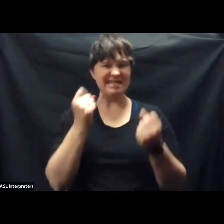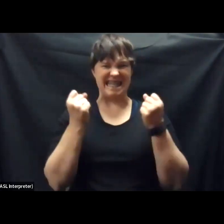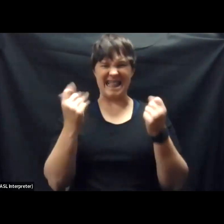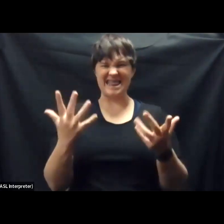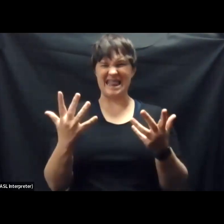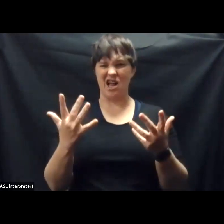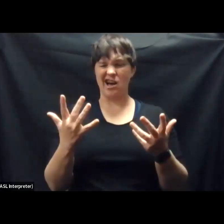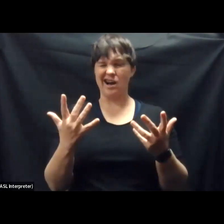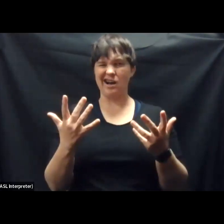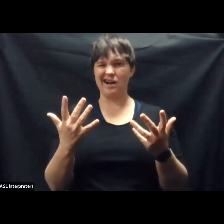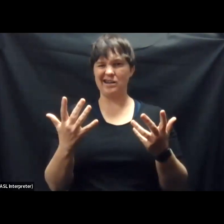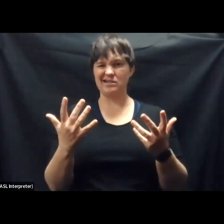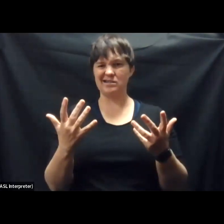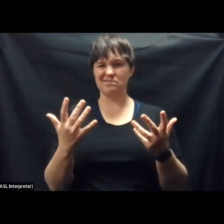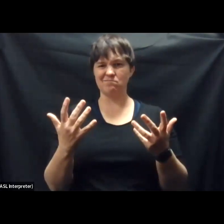just.